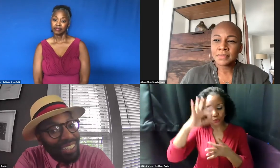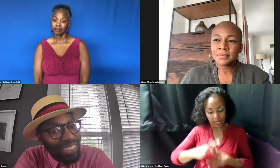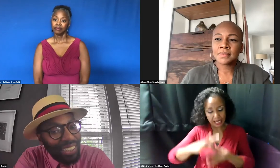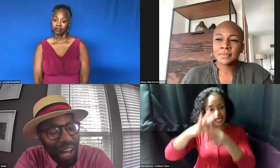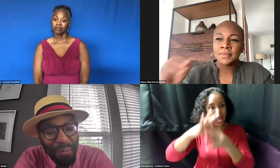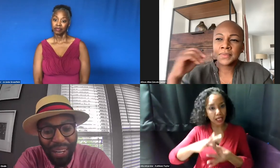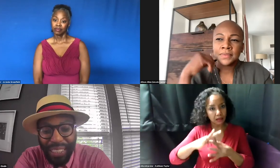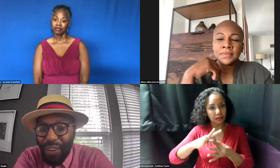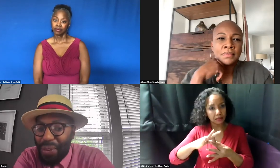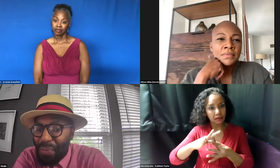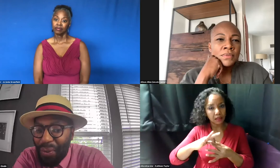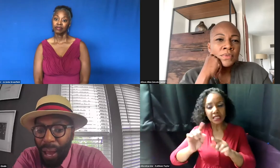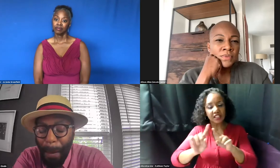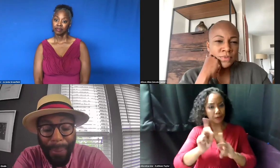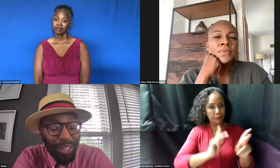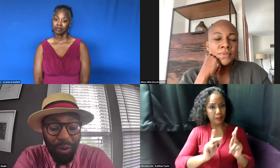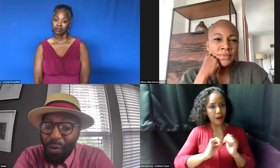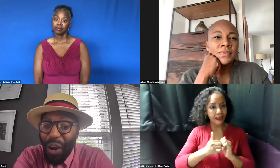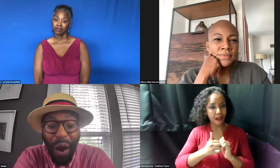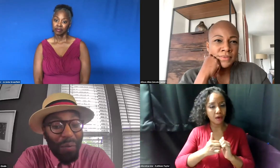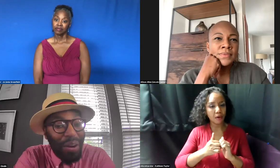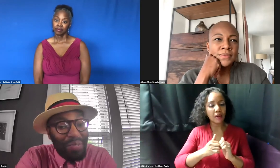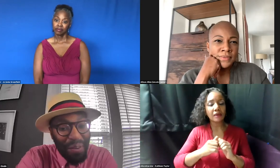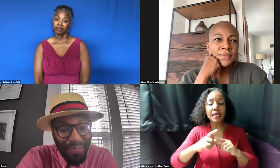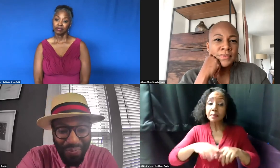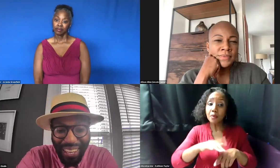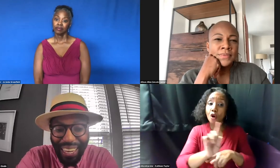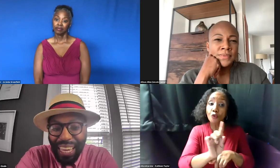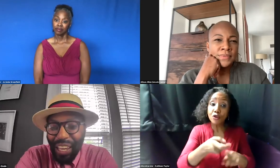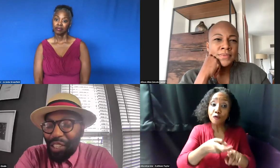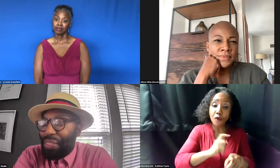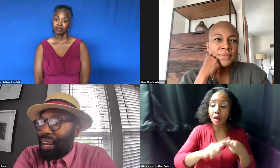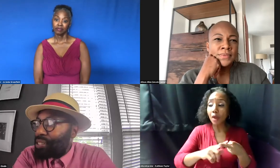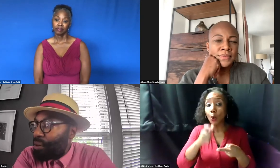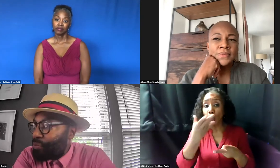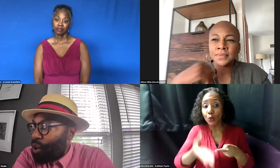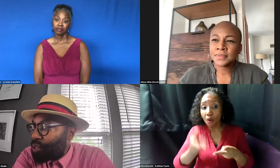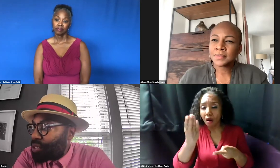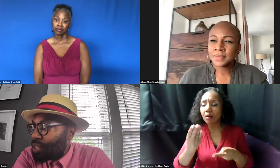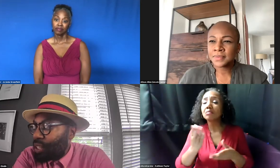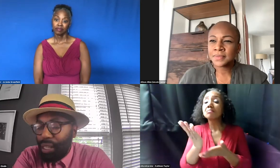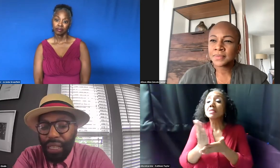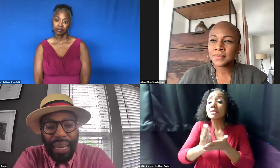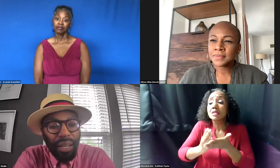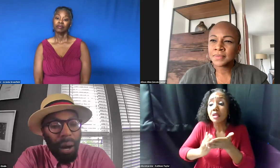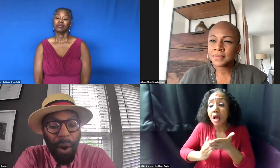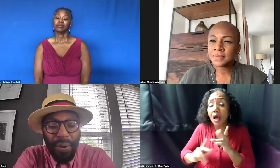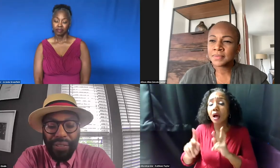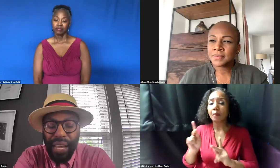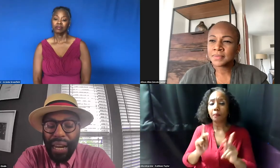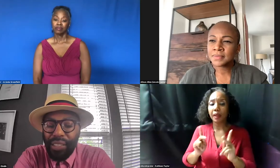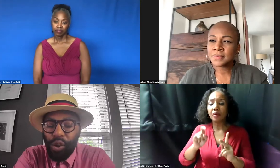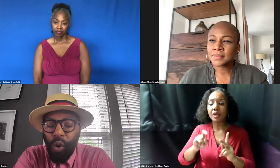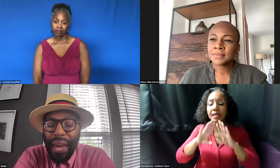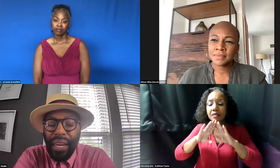higher consciousness among different people based on who they are and where they're from. Mm-hmm. So I think that some folks need a moment